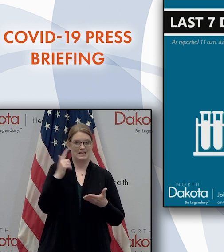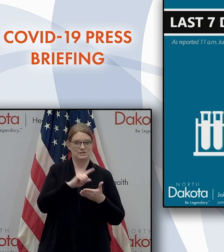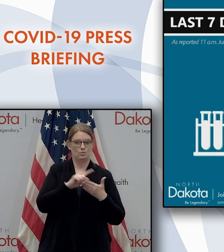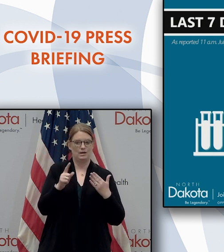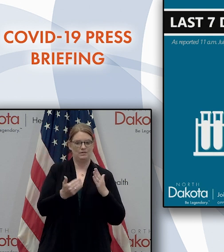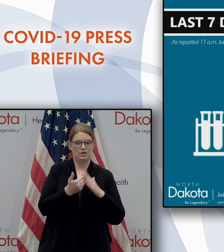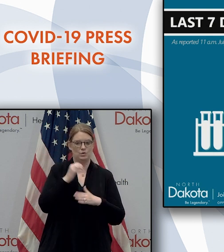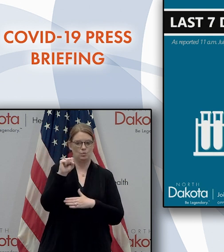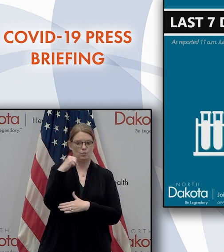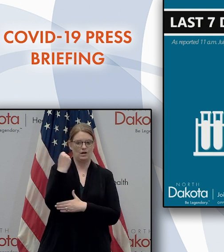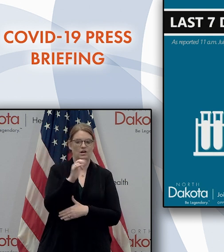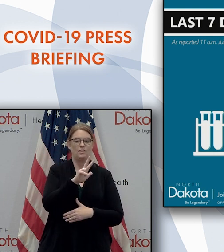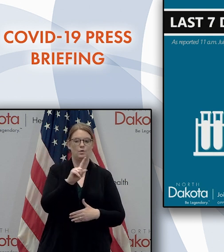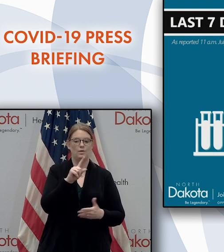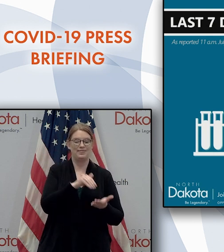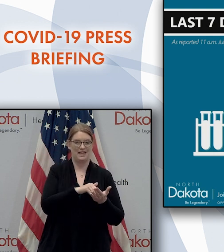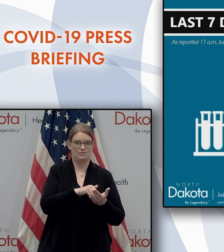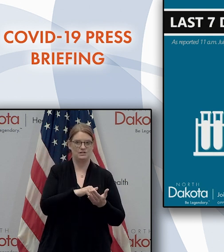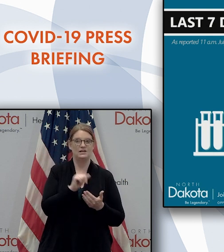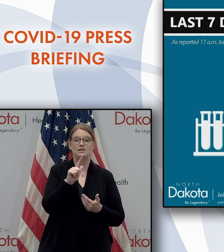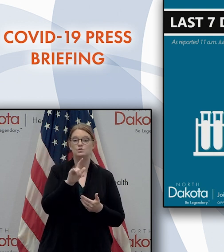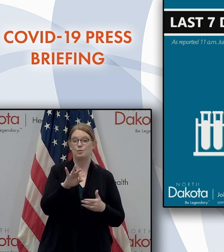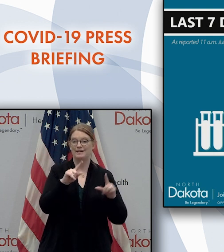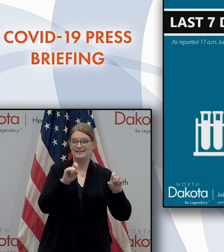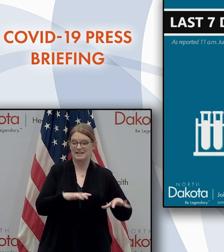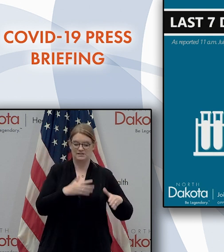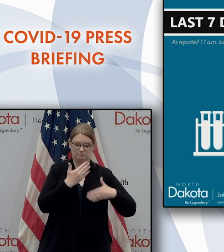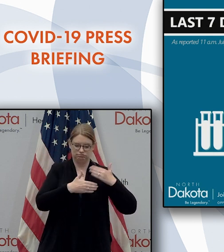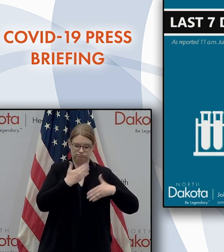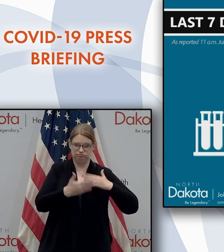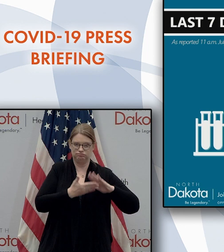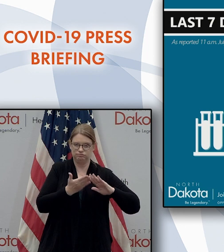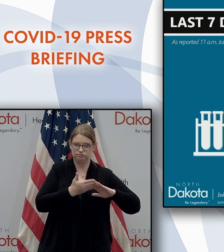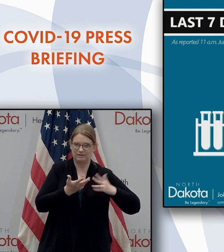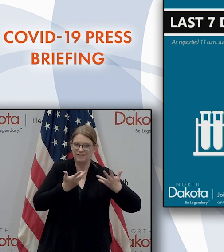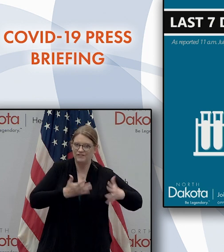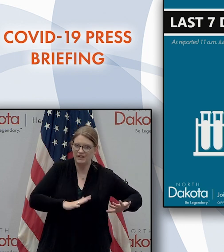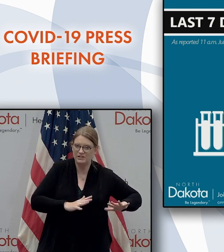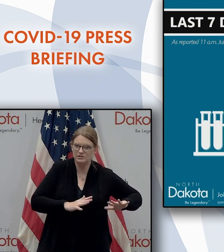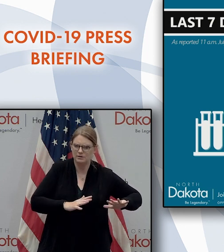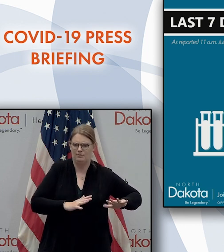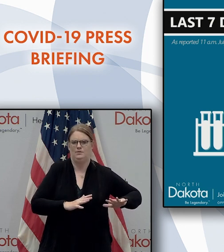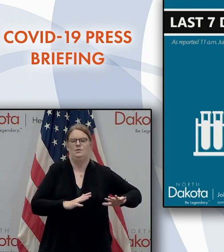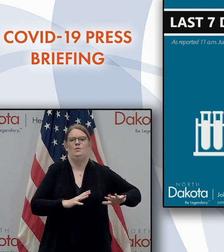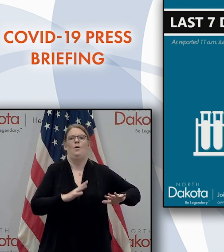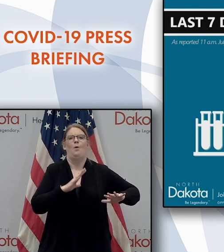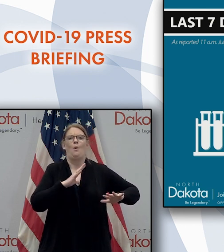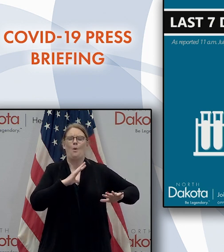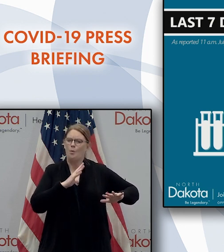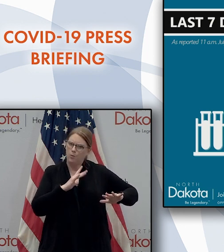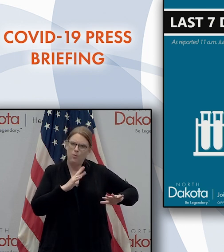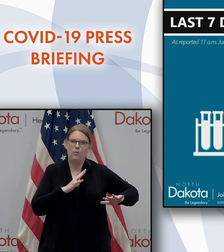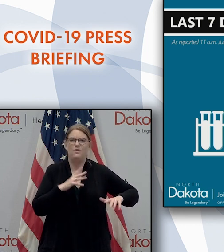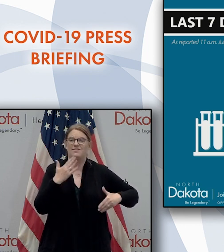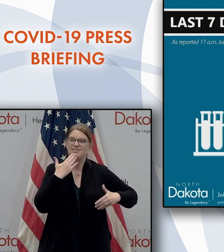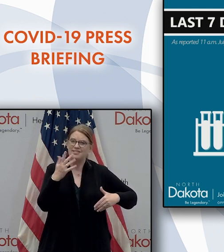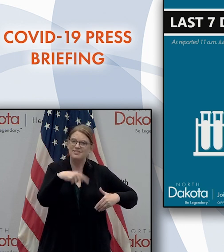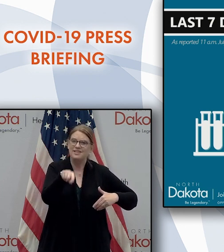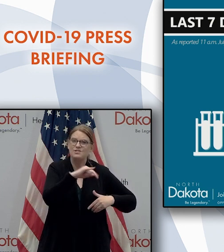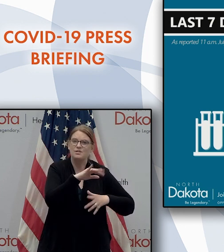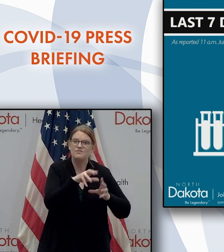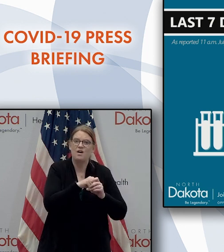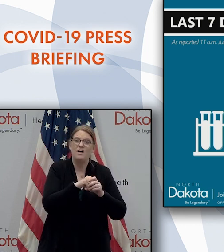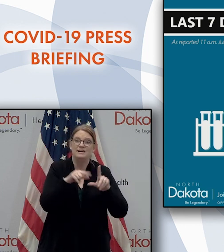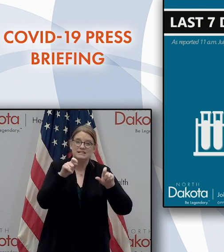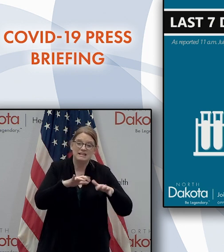new record, 31,029 tests completed over the last week. So again, thank you to everybody involved in collecting